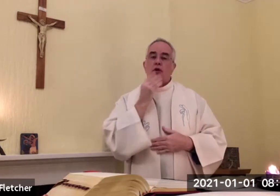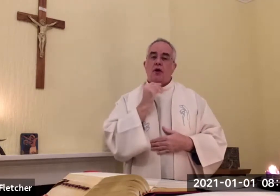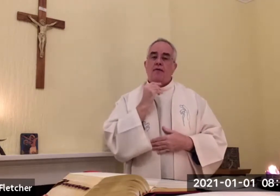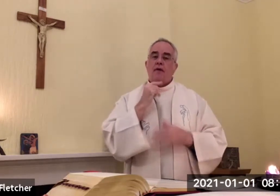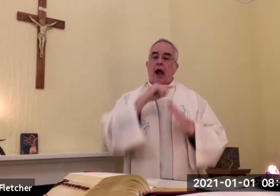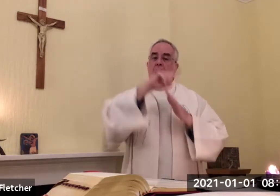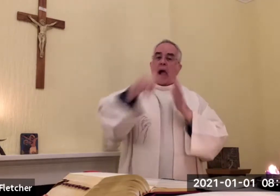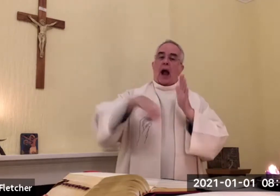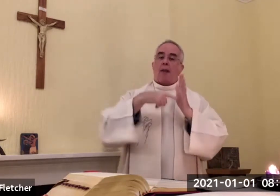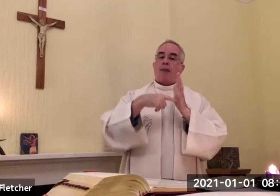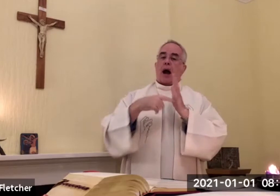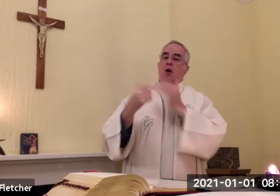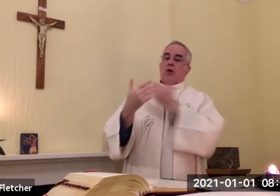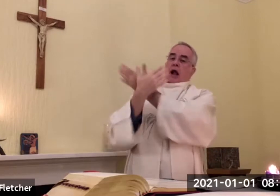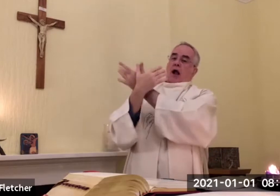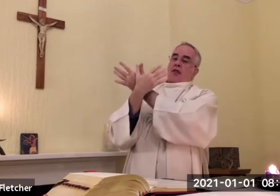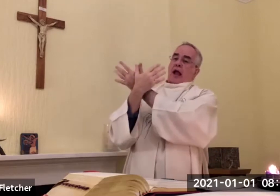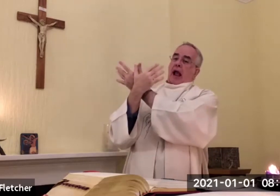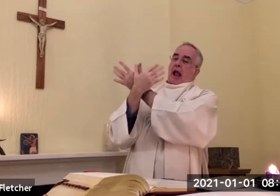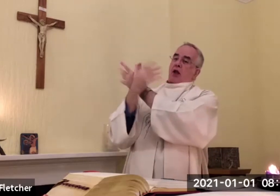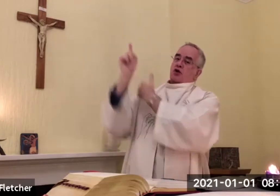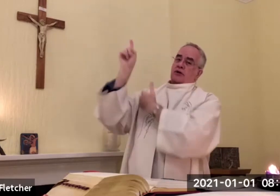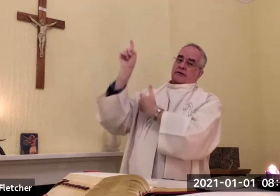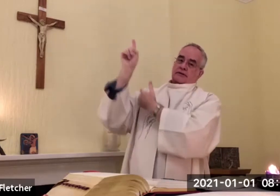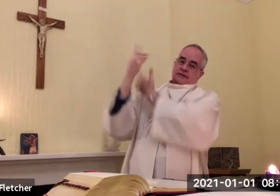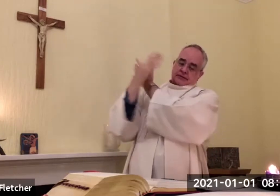Joseph about the angel,